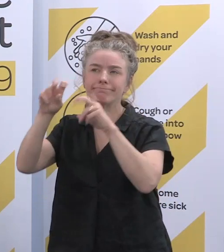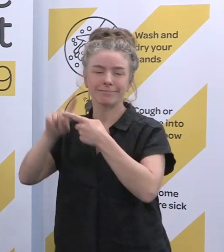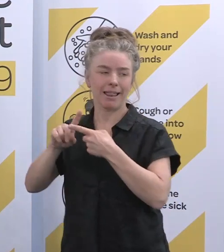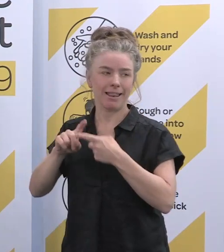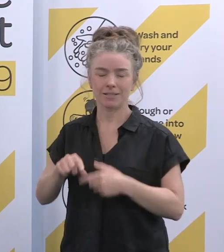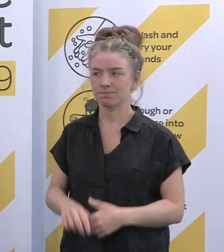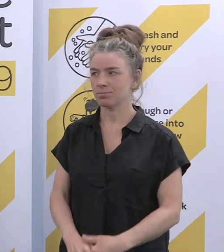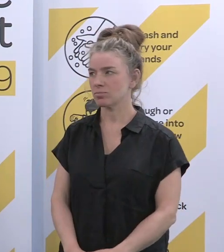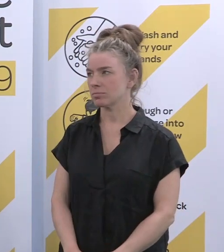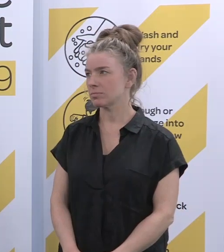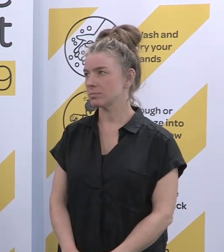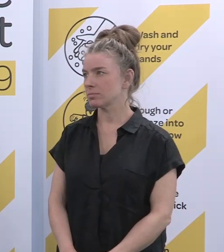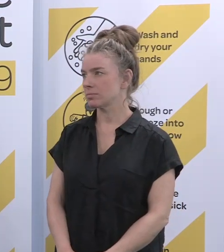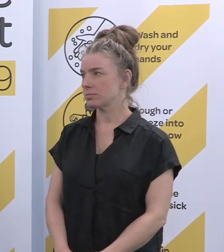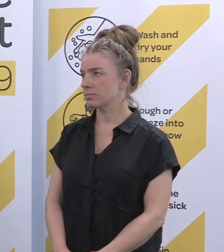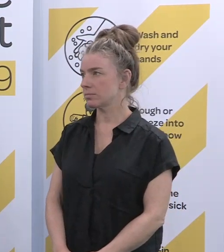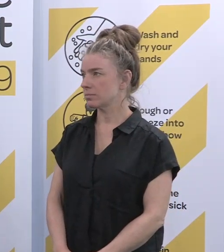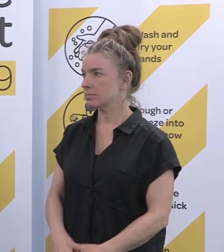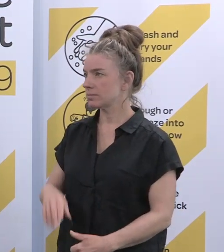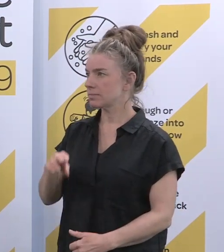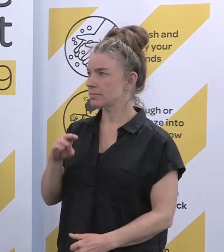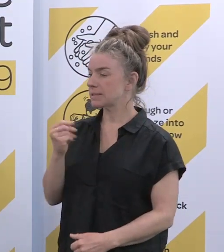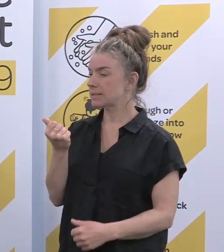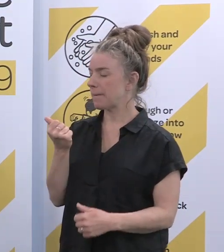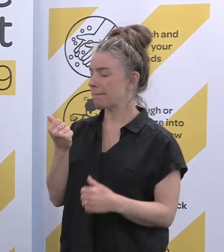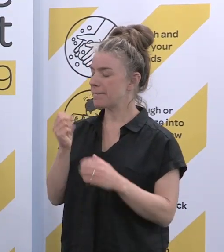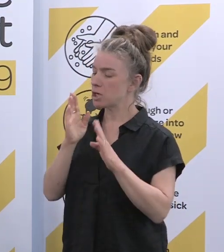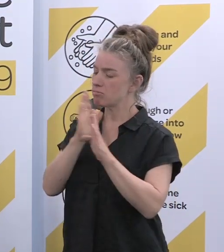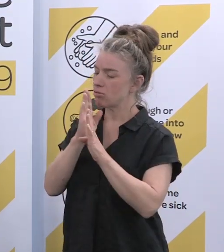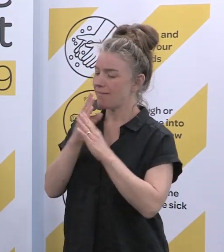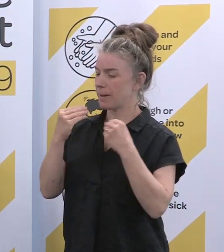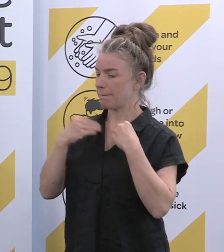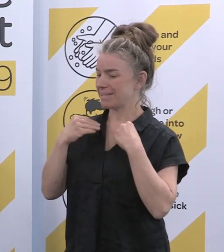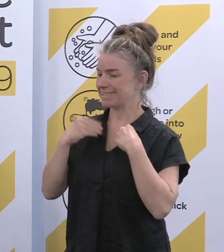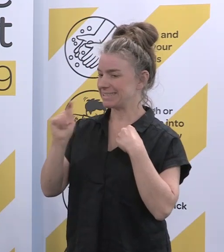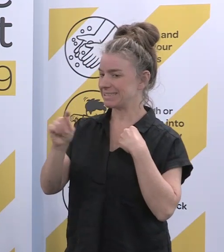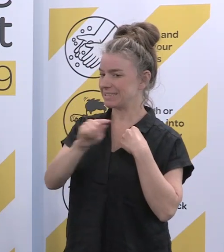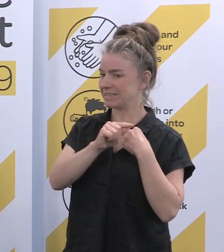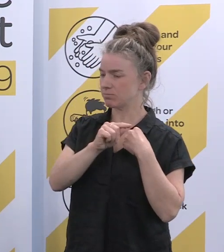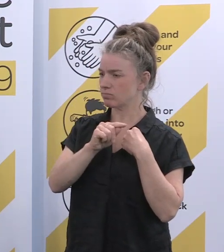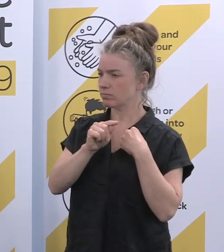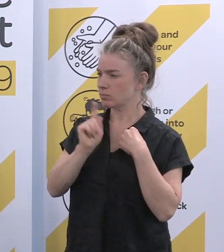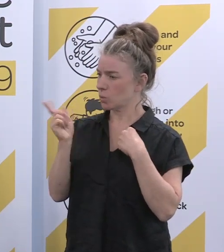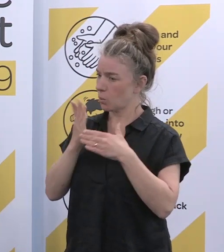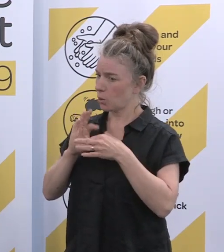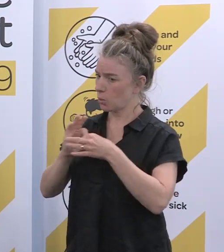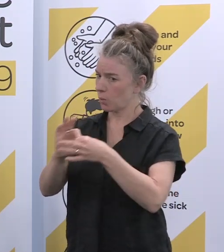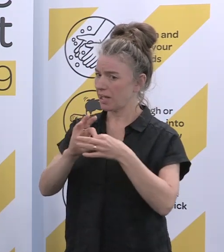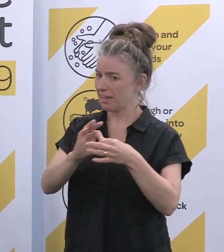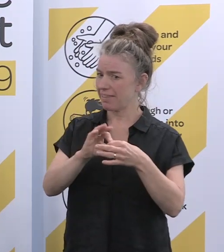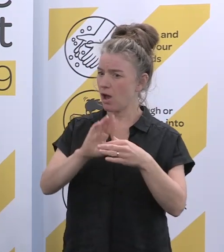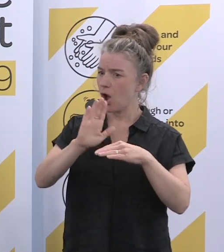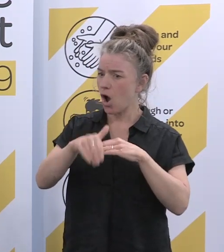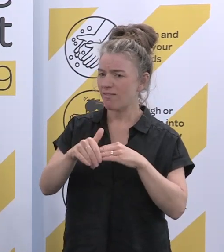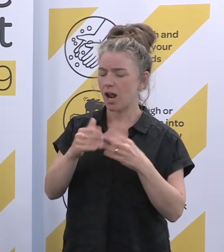the Ministry doing with private sector groups to improve its software, apps, supply ventilators, that sort